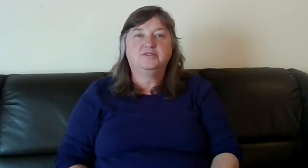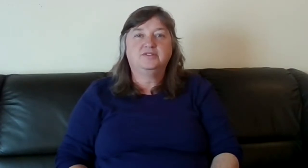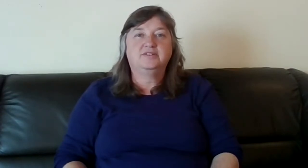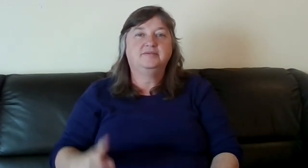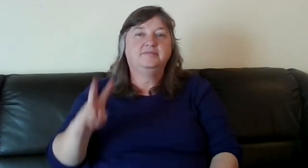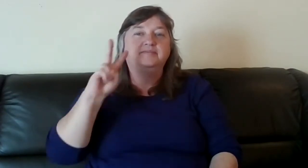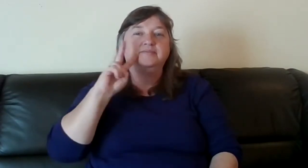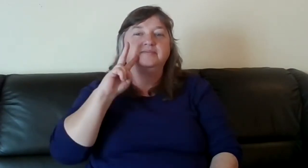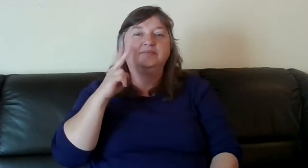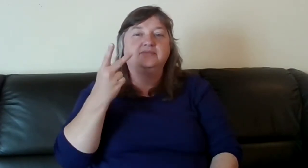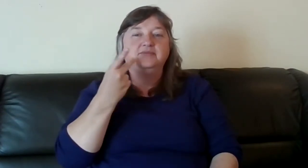vegetables,